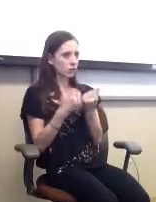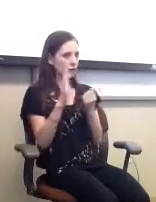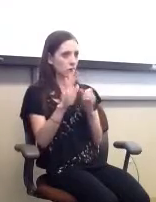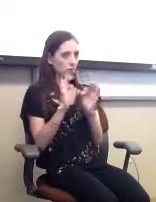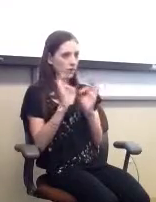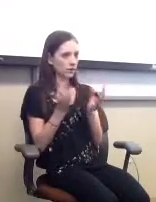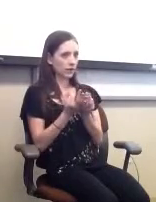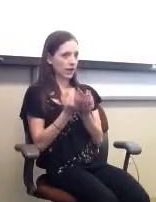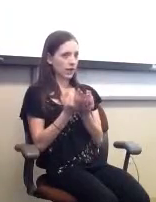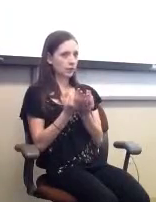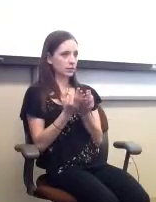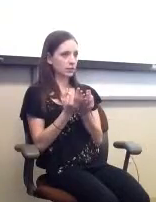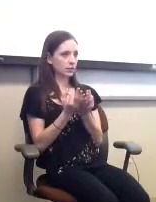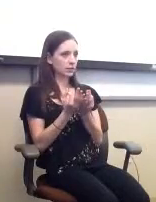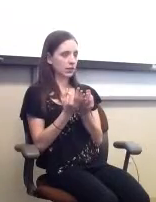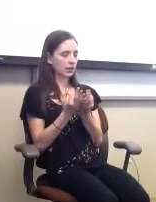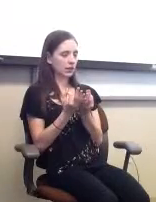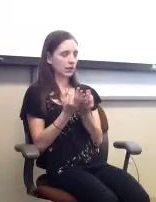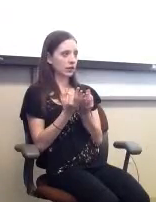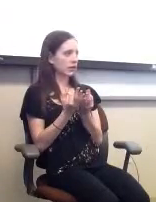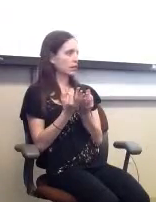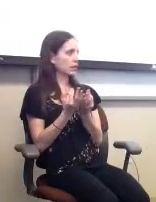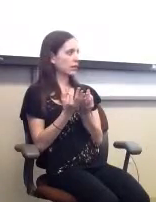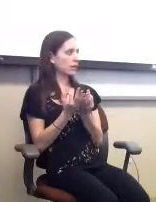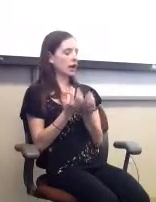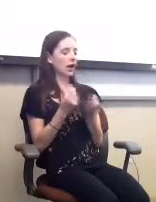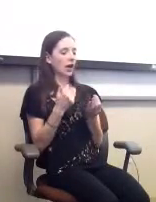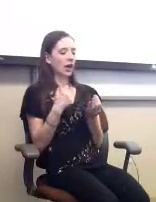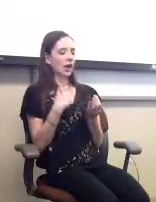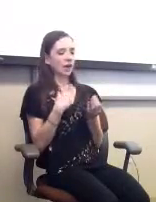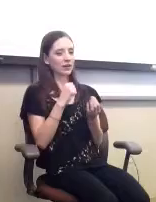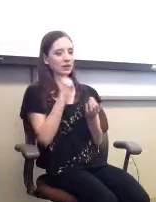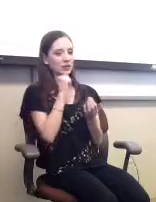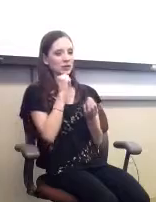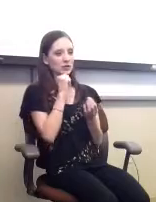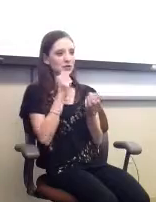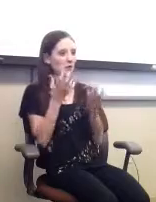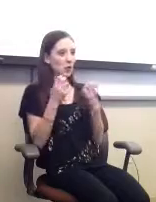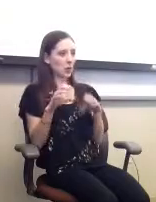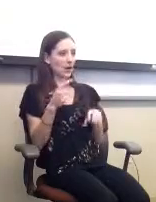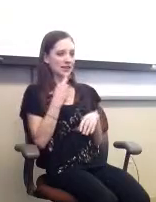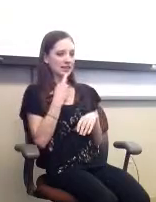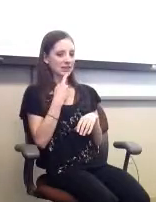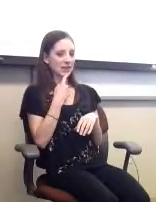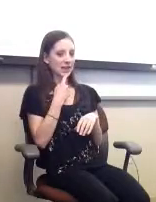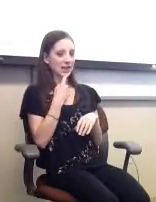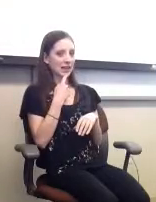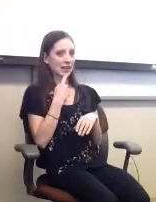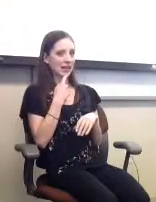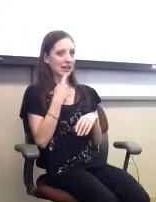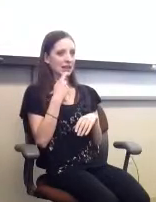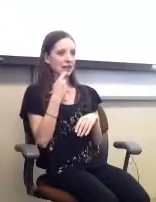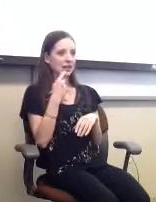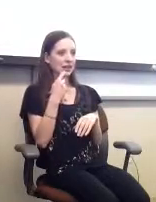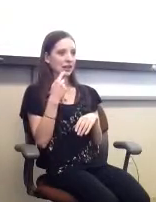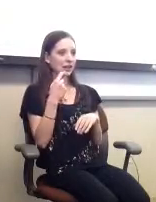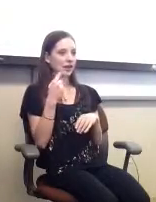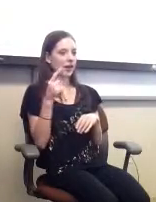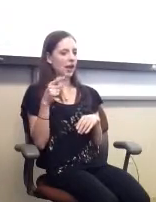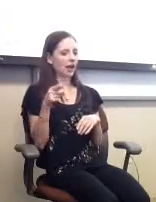to get to the point where we're saying, well, I don't believe you. I want to see your documents. But you can have those conversations. And I do. And most of the time they're just